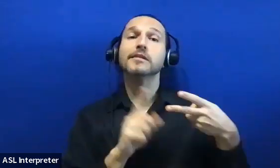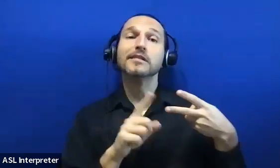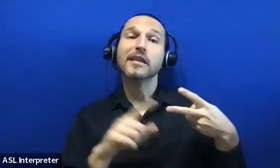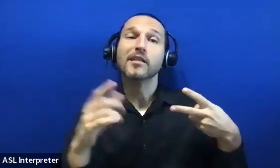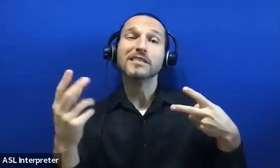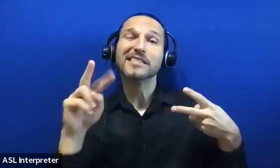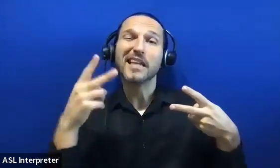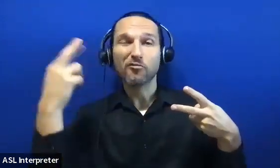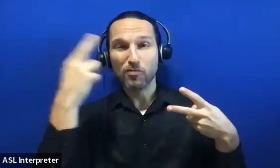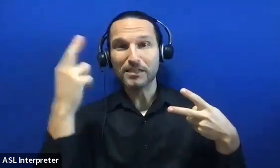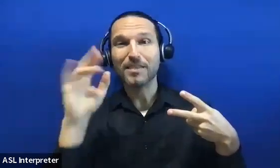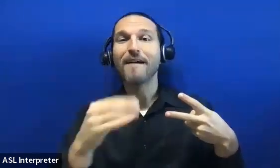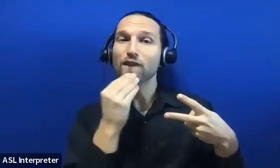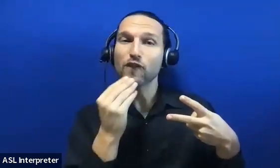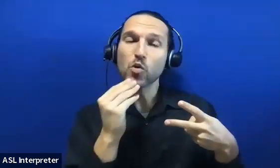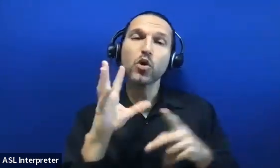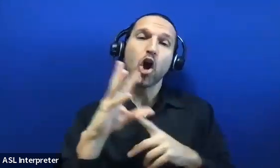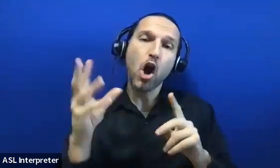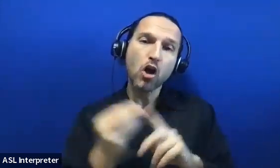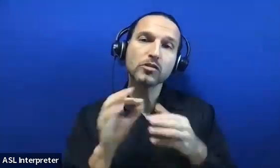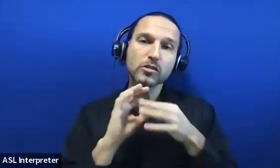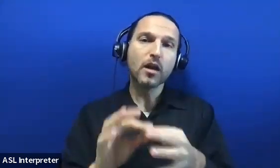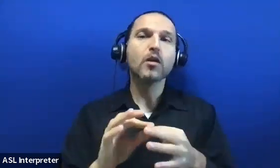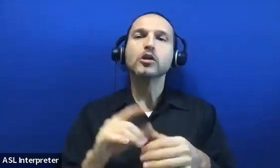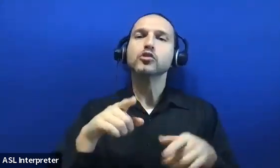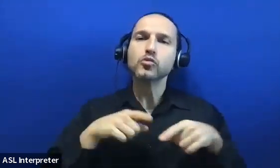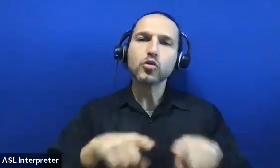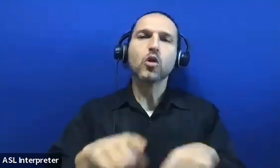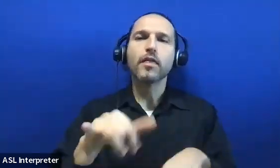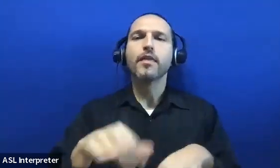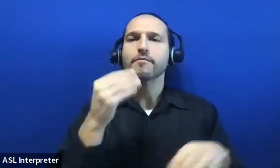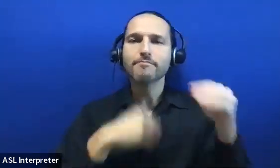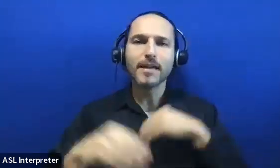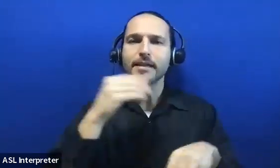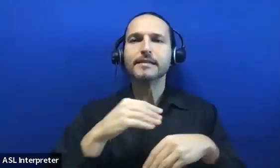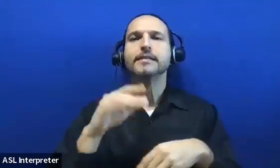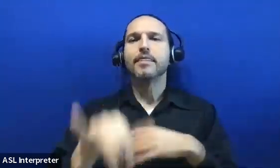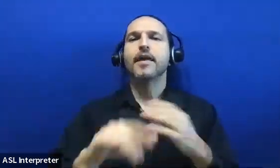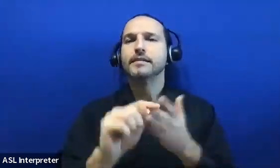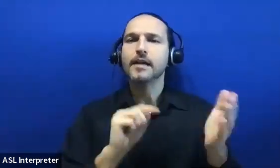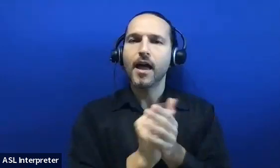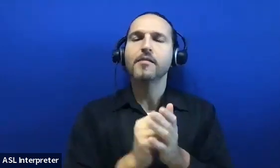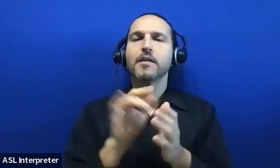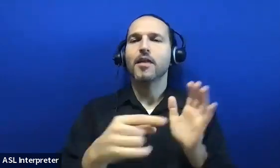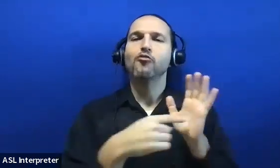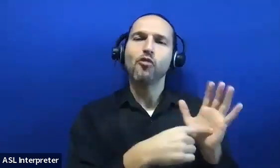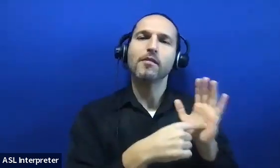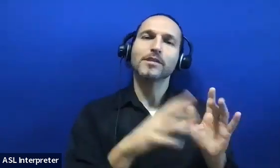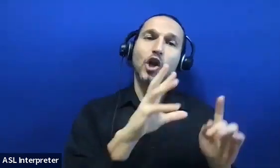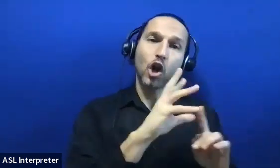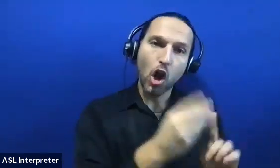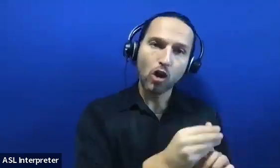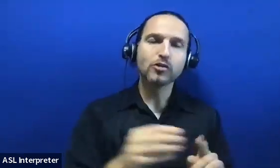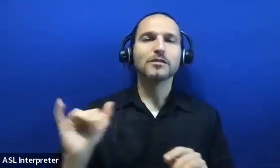and culture are linked. We connect with each other during mealtimes, and food represents our culture and our families. Because